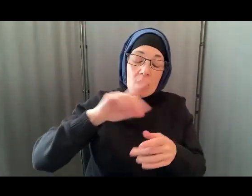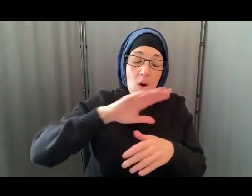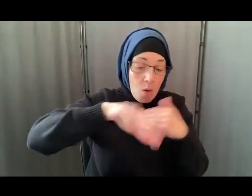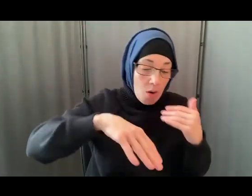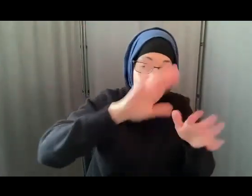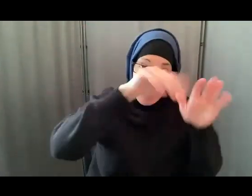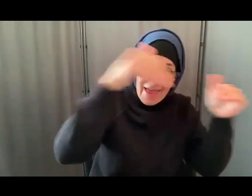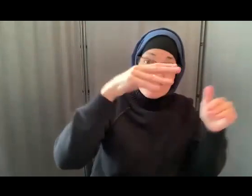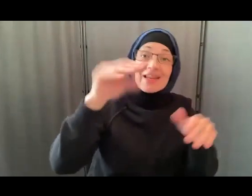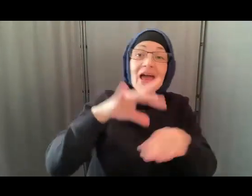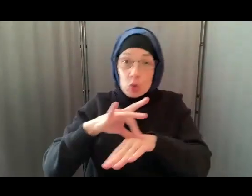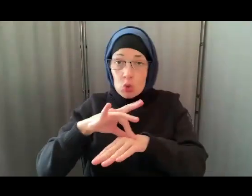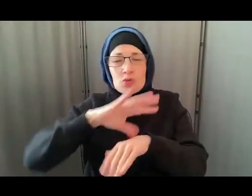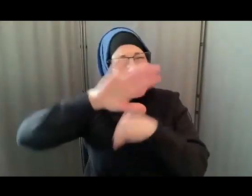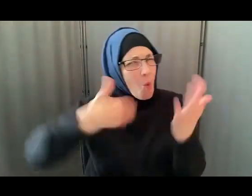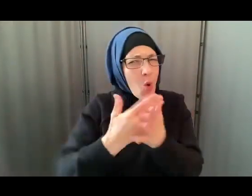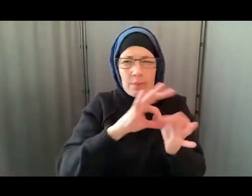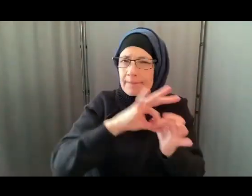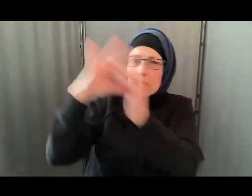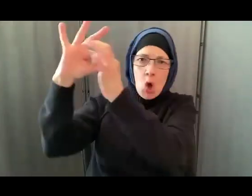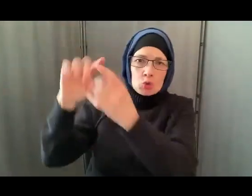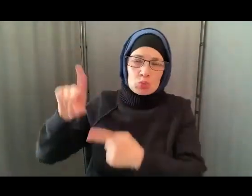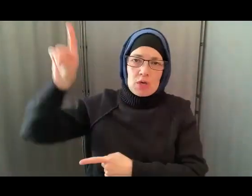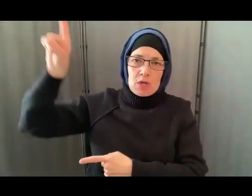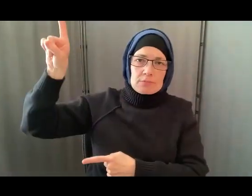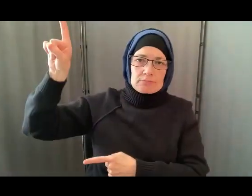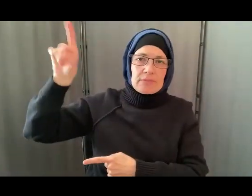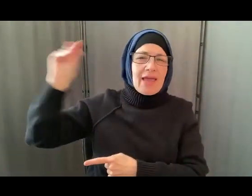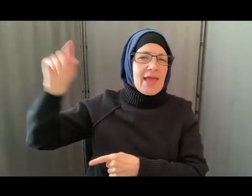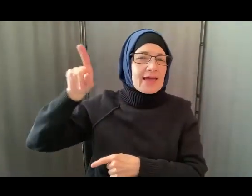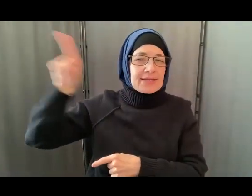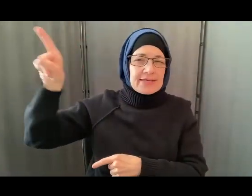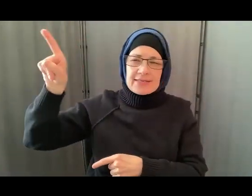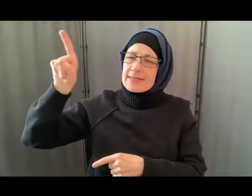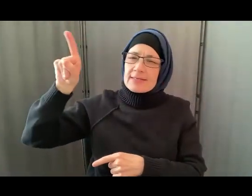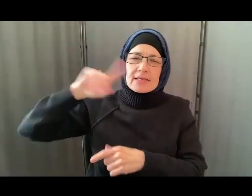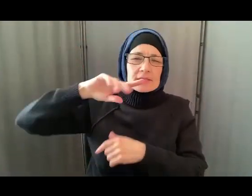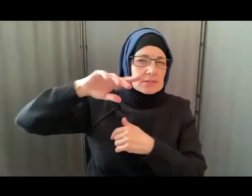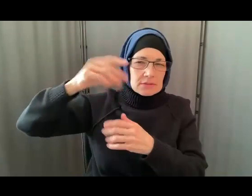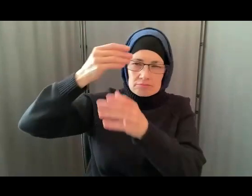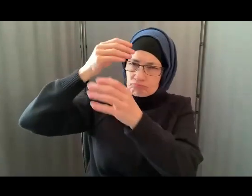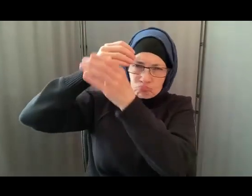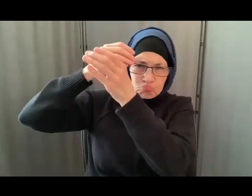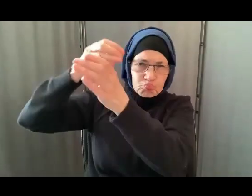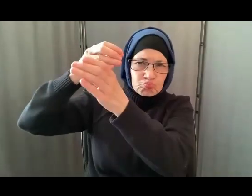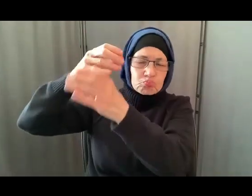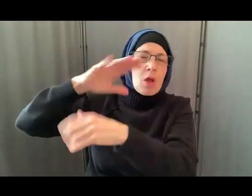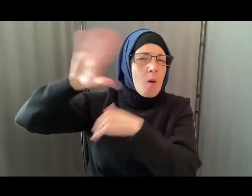Allah is the one who is all-knowing, all-wise. Subhanahu wa